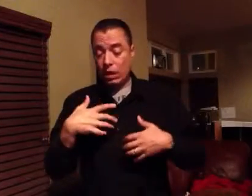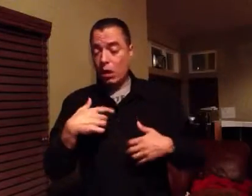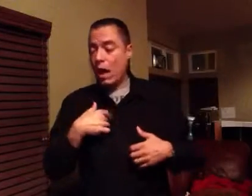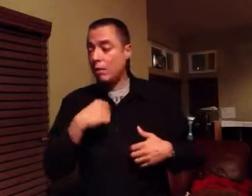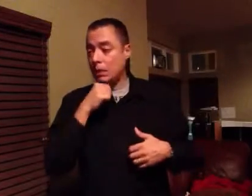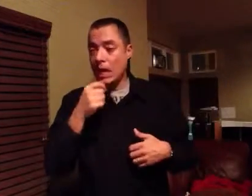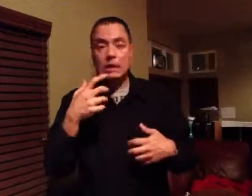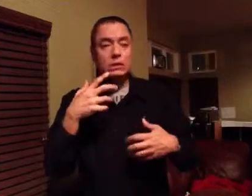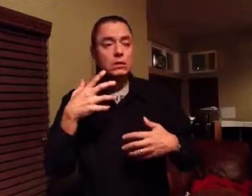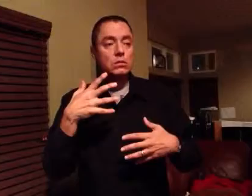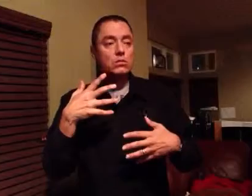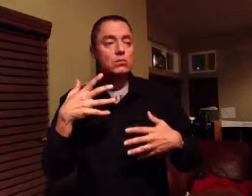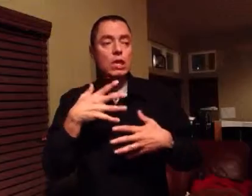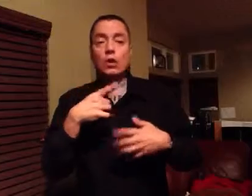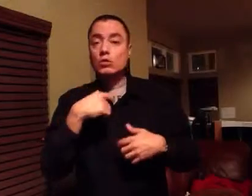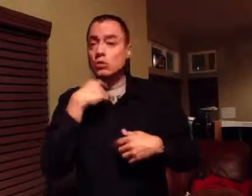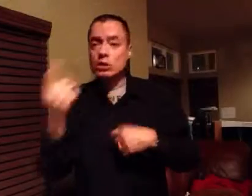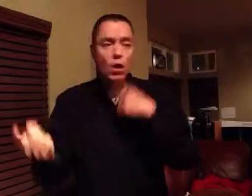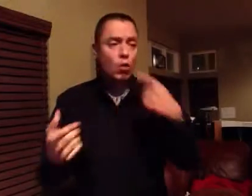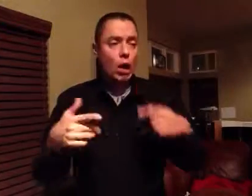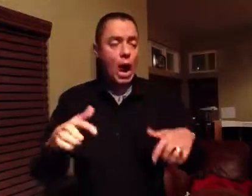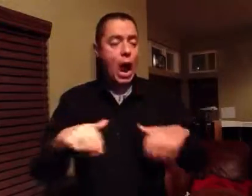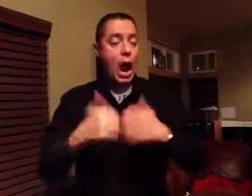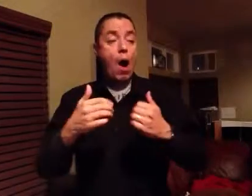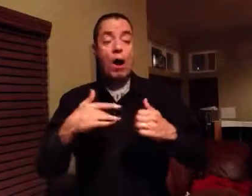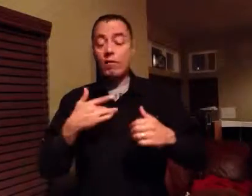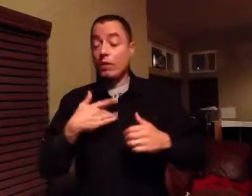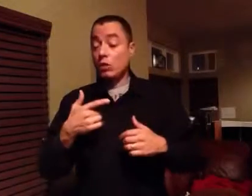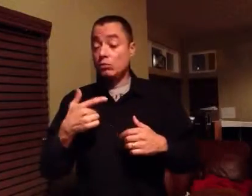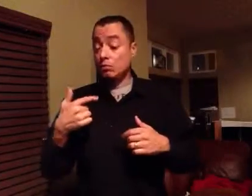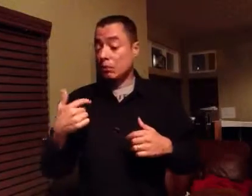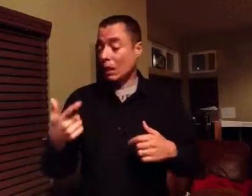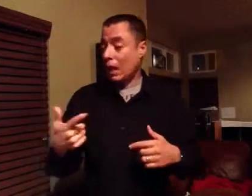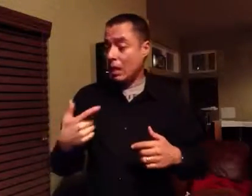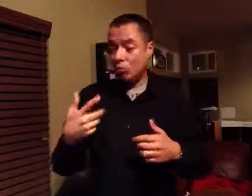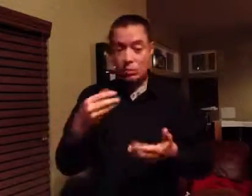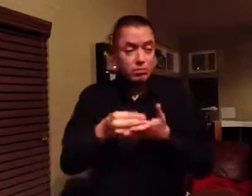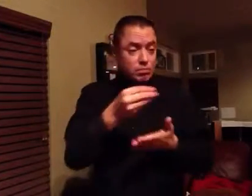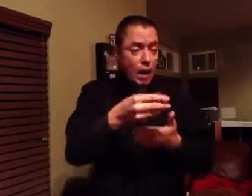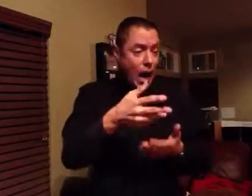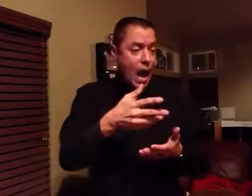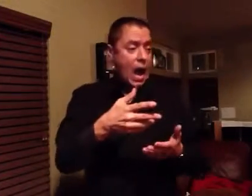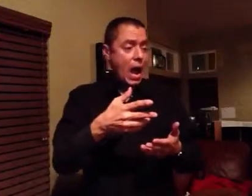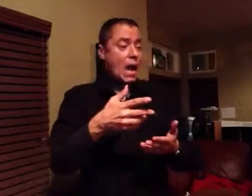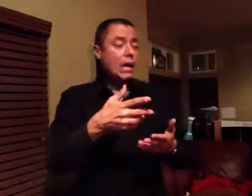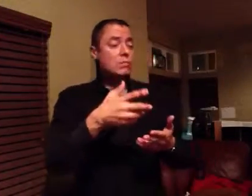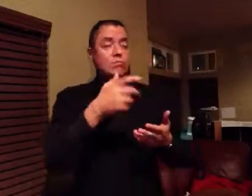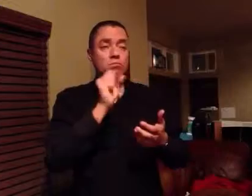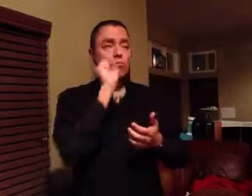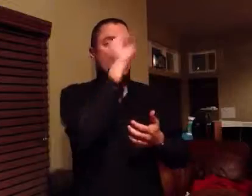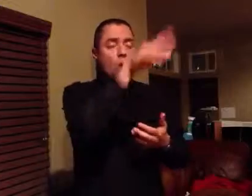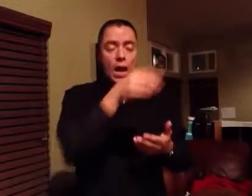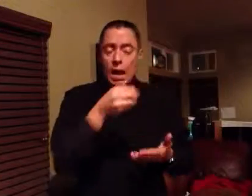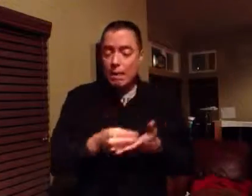country, we make so much waste. We buy and throw away, buy and throw away, buy and throw away, and yet